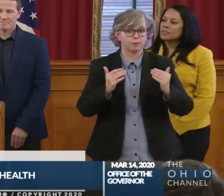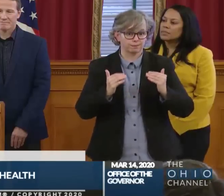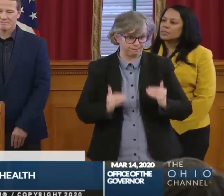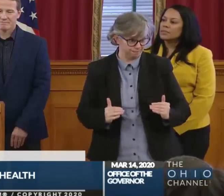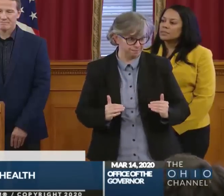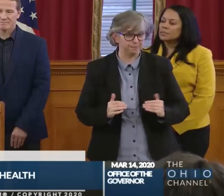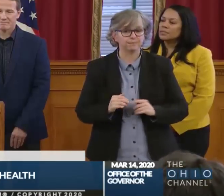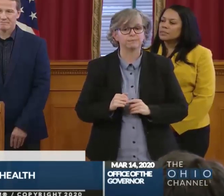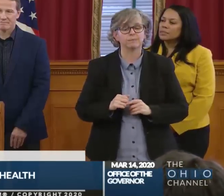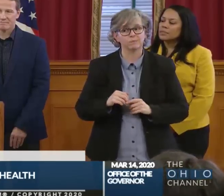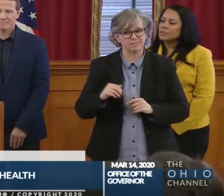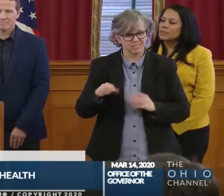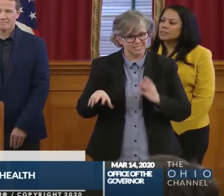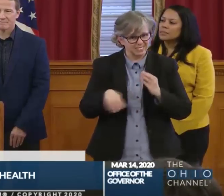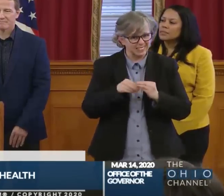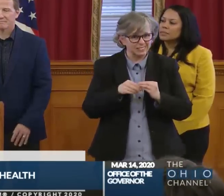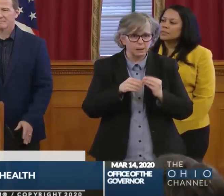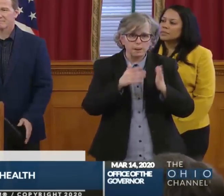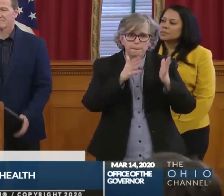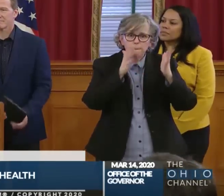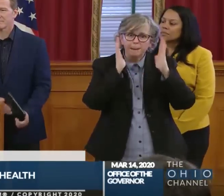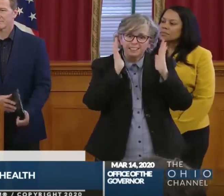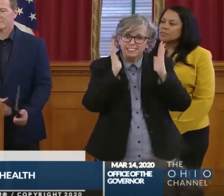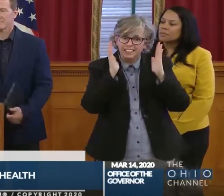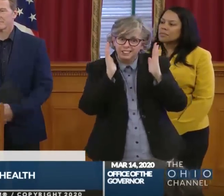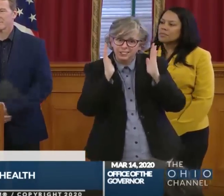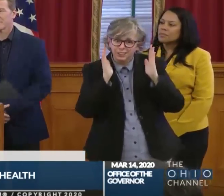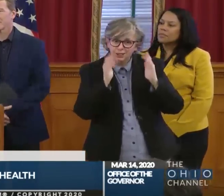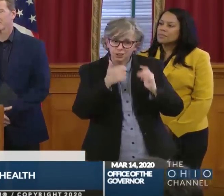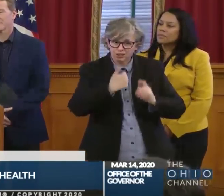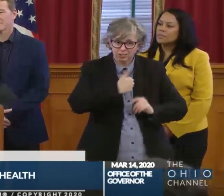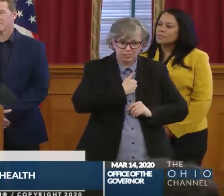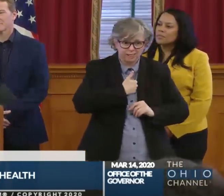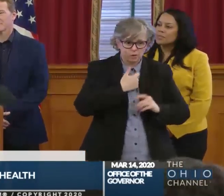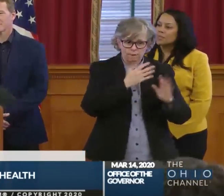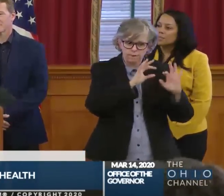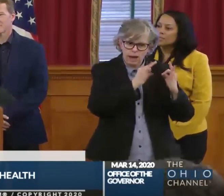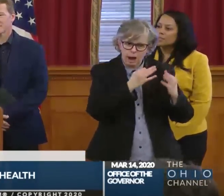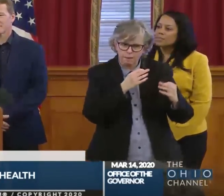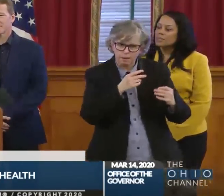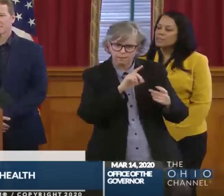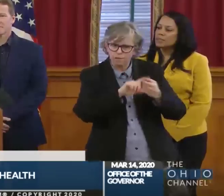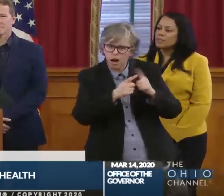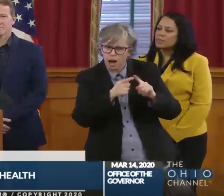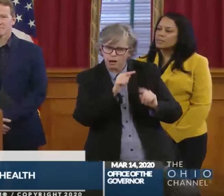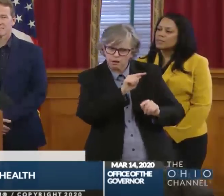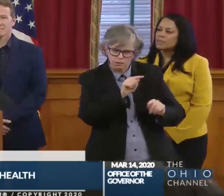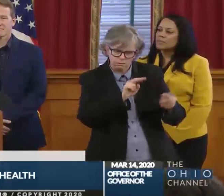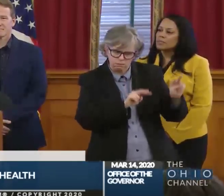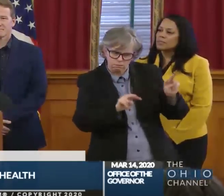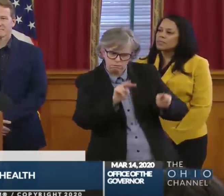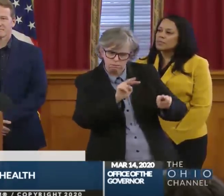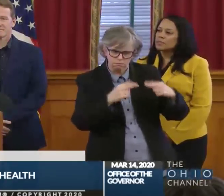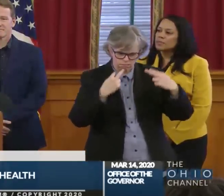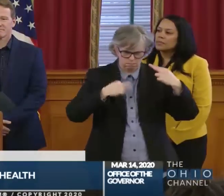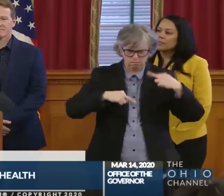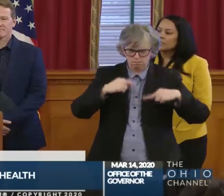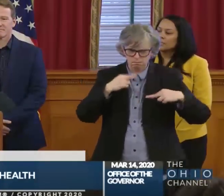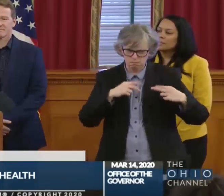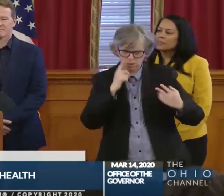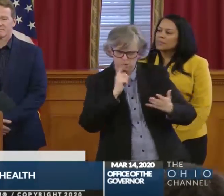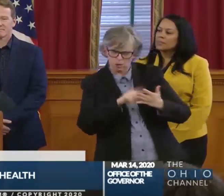friends, right? We know what signs of stress are, but we may not recognize them while we're having them immediately, or we may recognize them a little